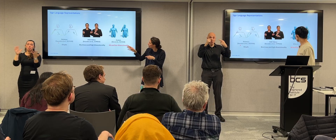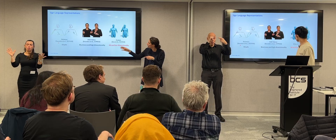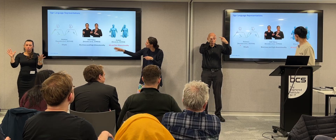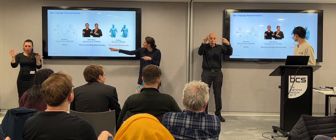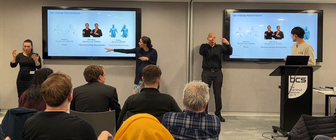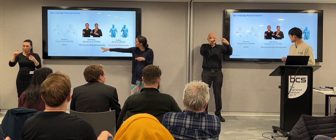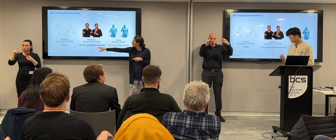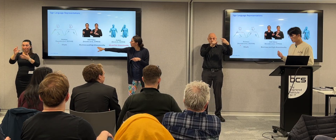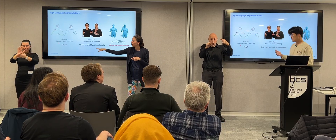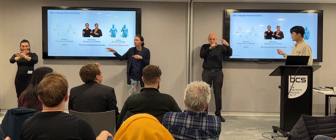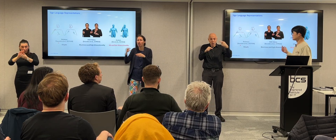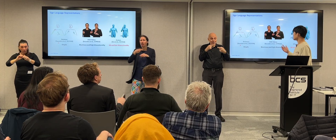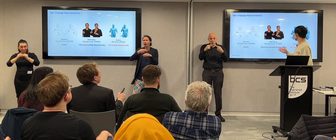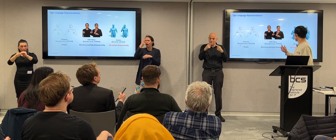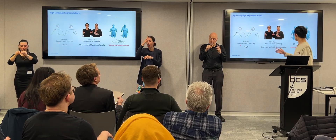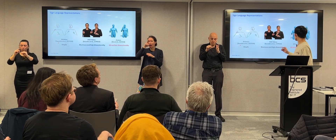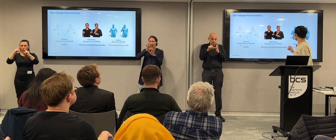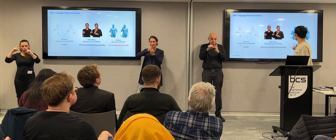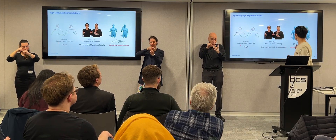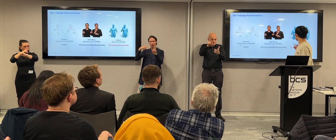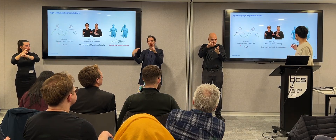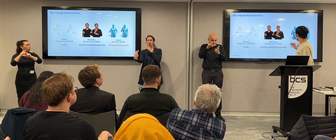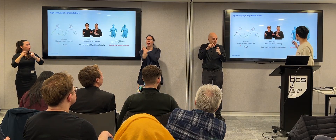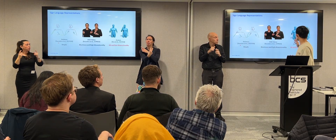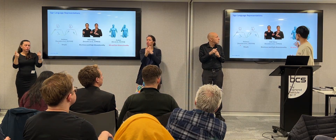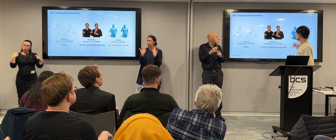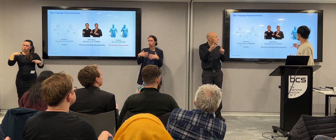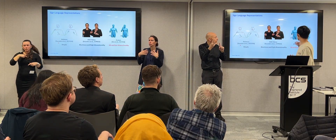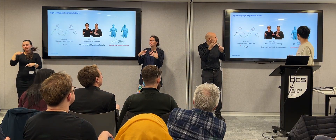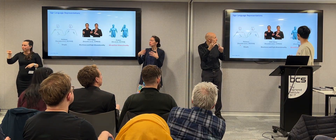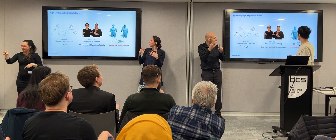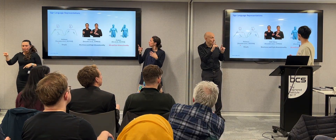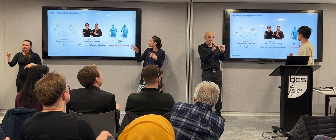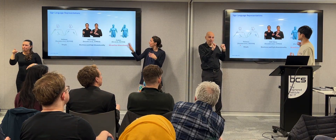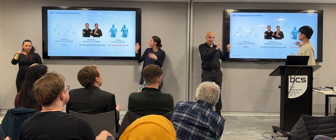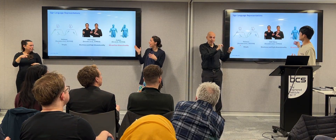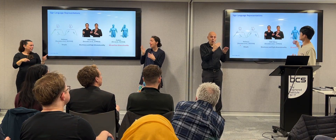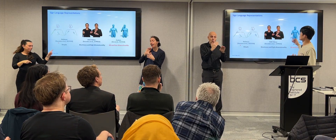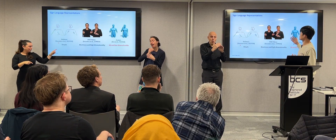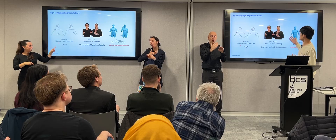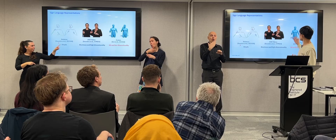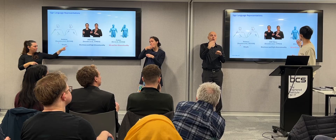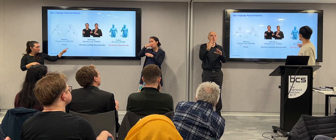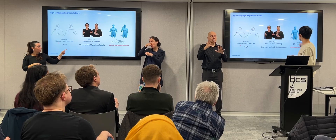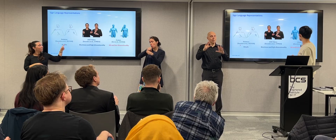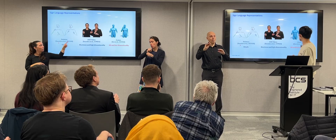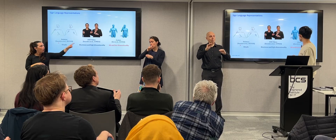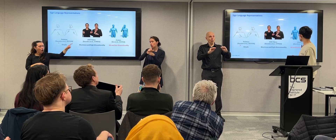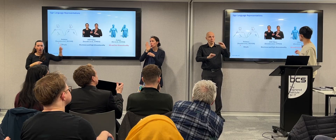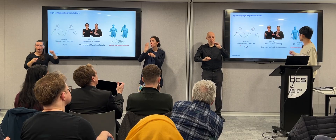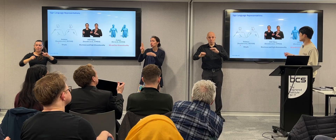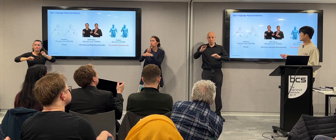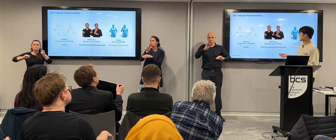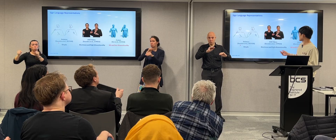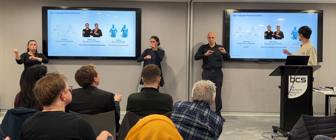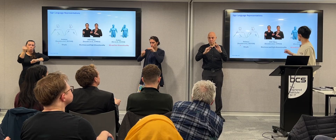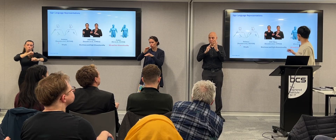models. And our works will use motions as a representation for